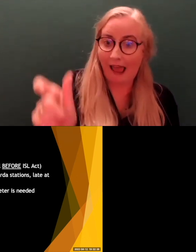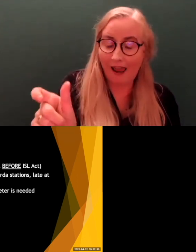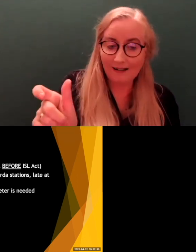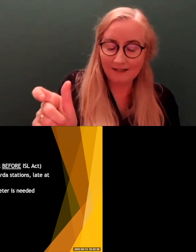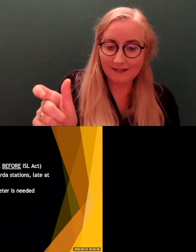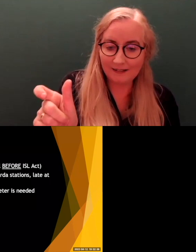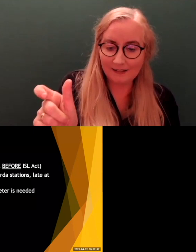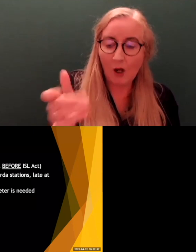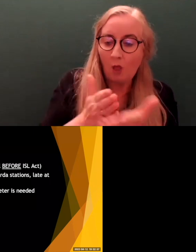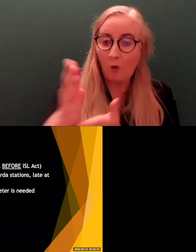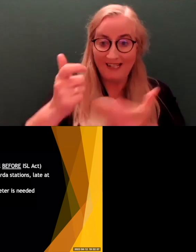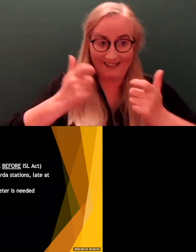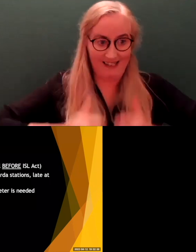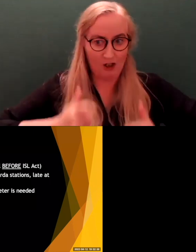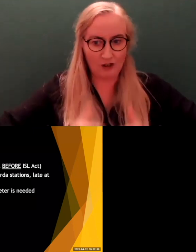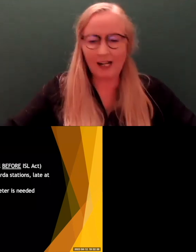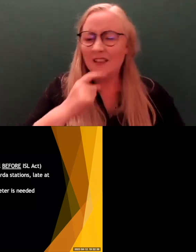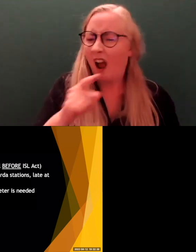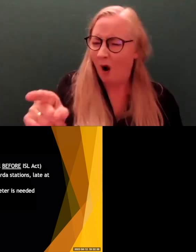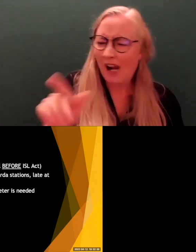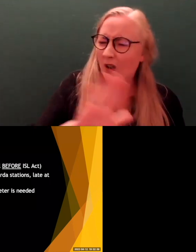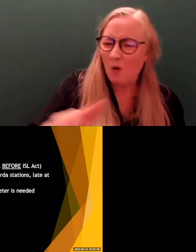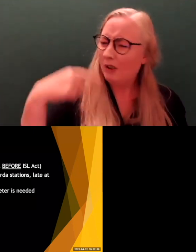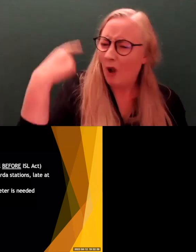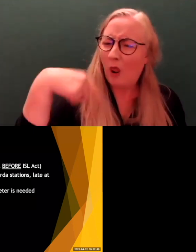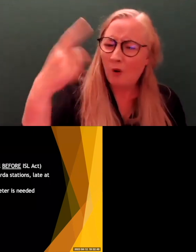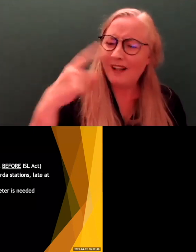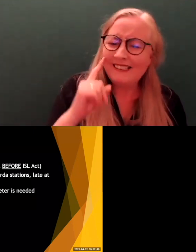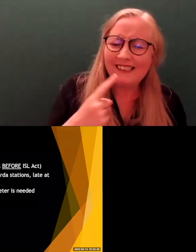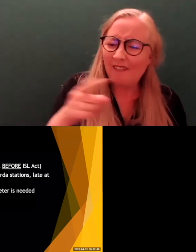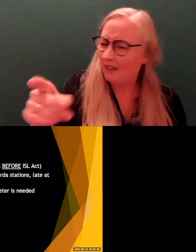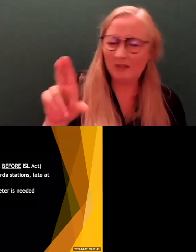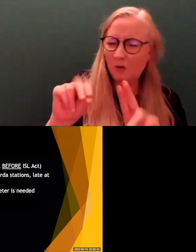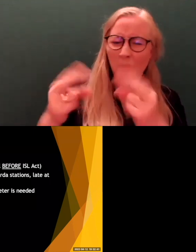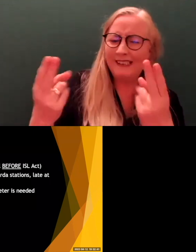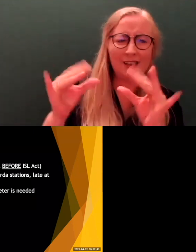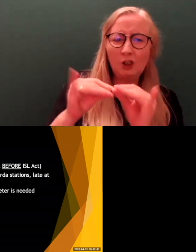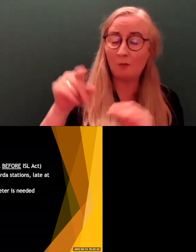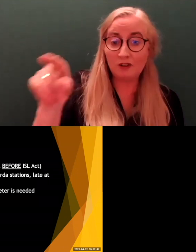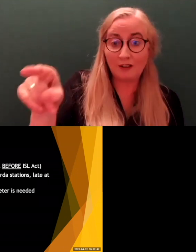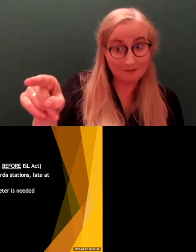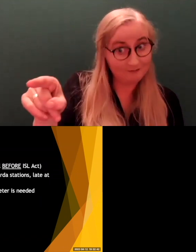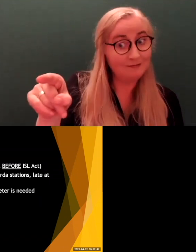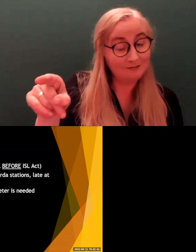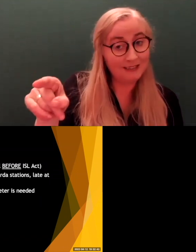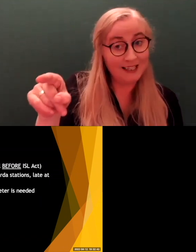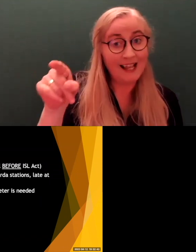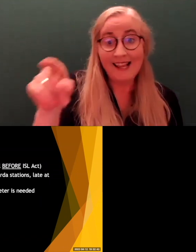solicitor said, oh, he doesn't look deaf, so he doesn't need an interpreter. And that's not for a guard or a solicitor